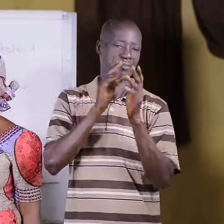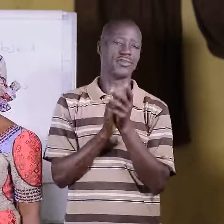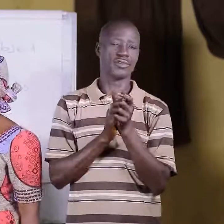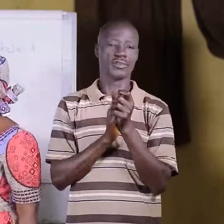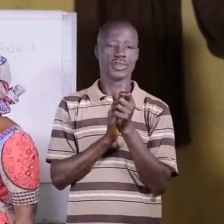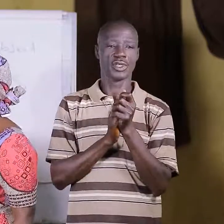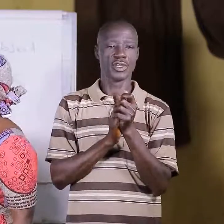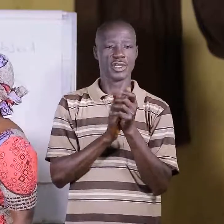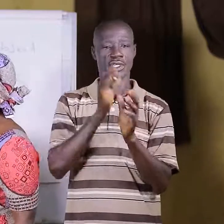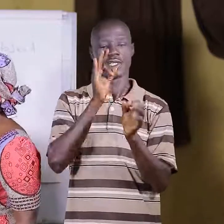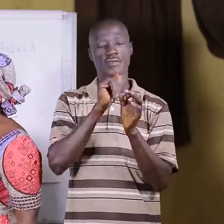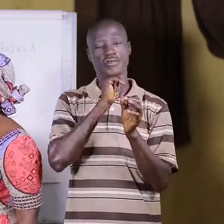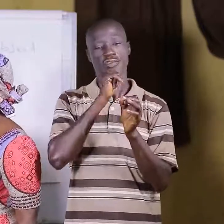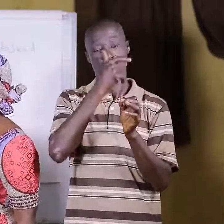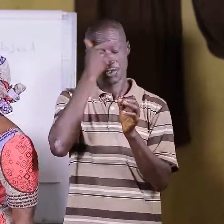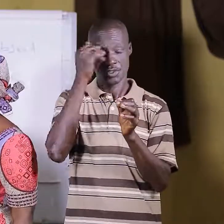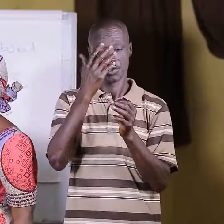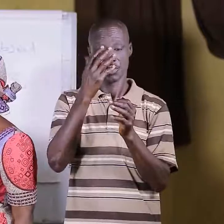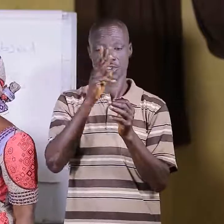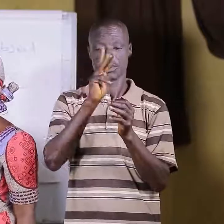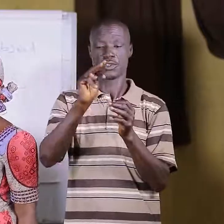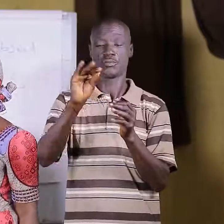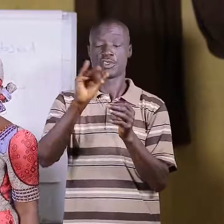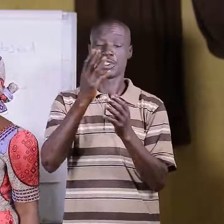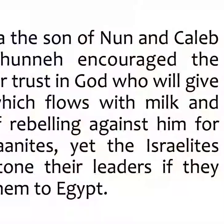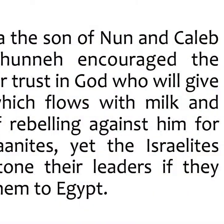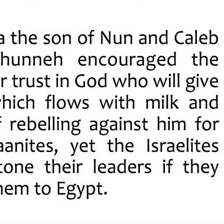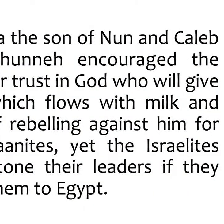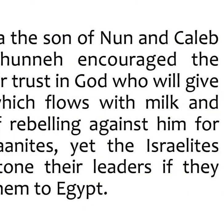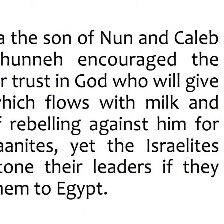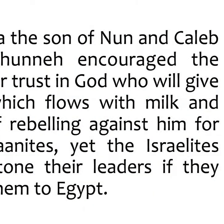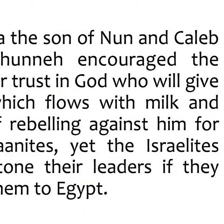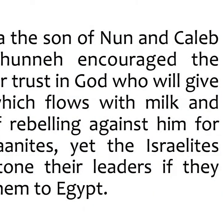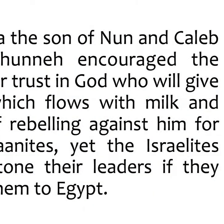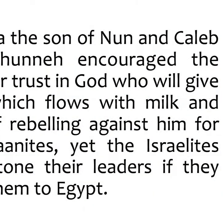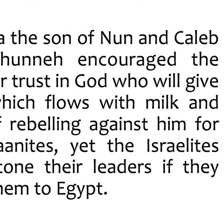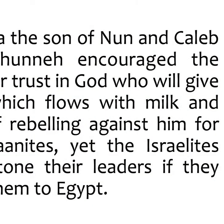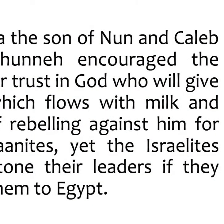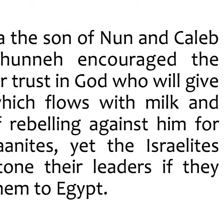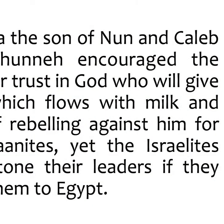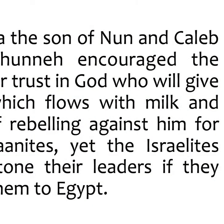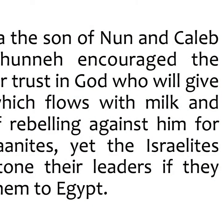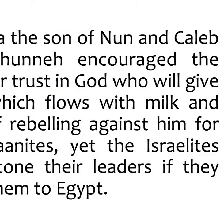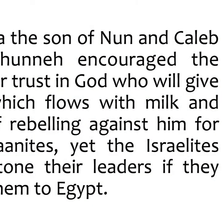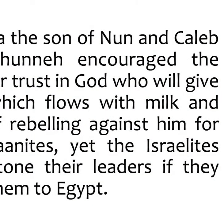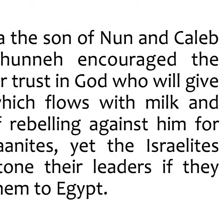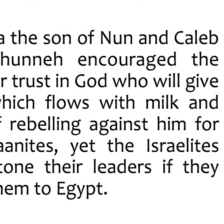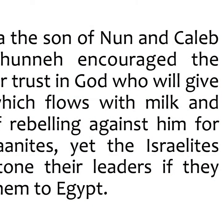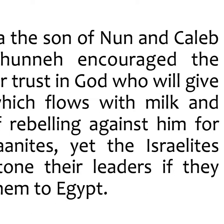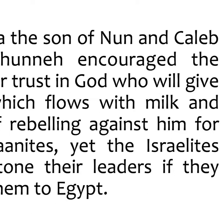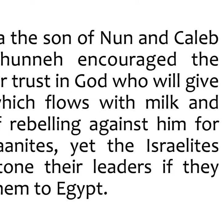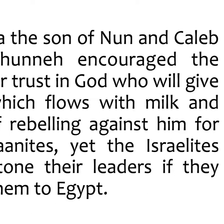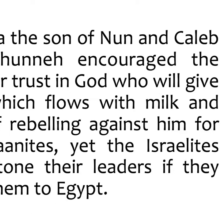of the Israelites. So that was what really happened, my students. Then, meanwhile, Joshua, the son of